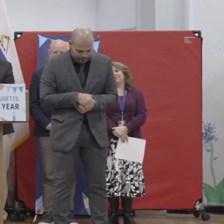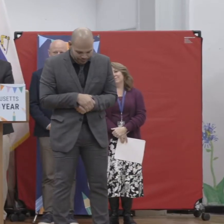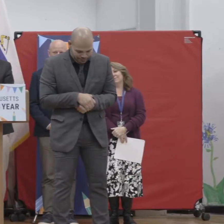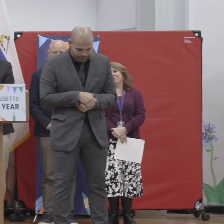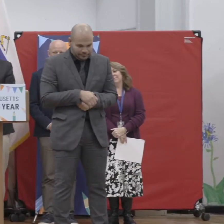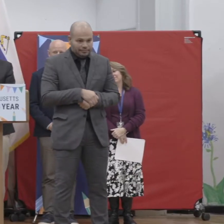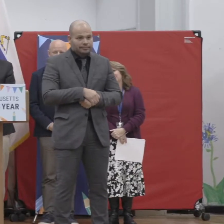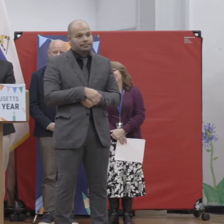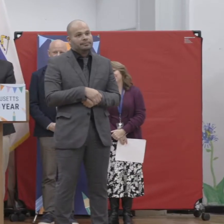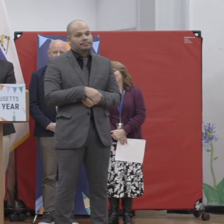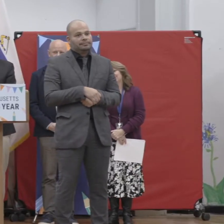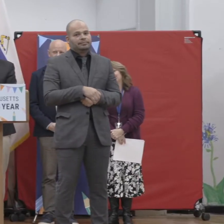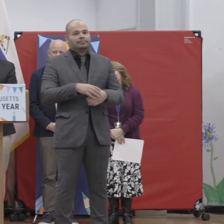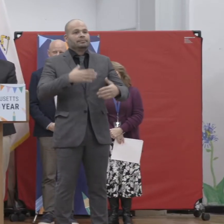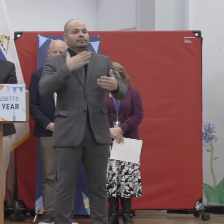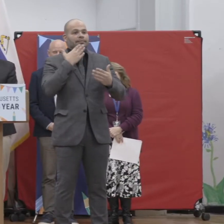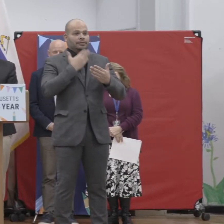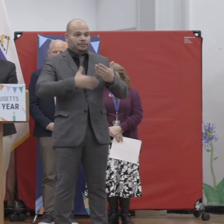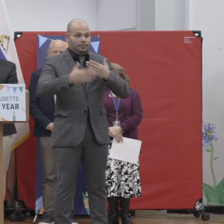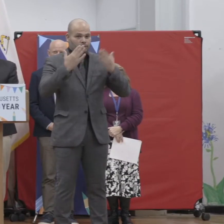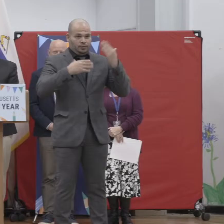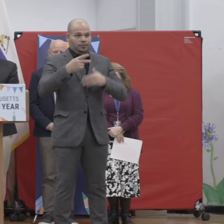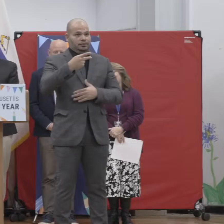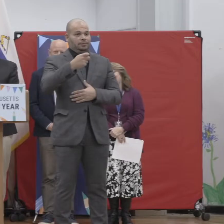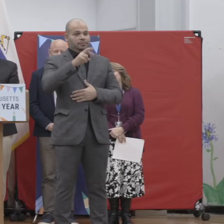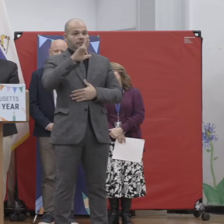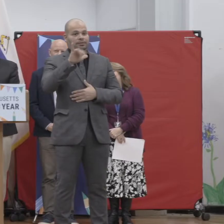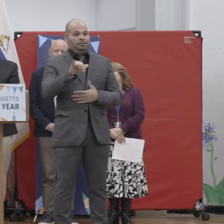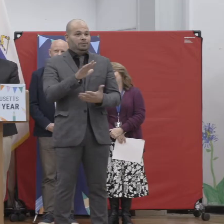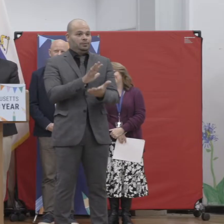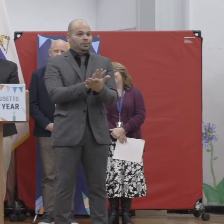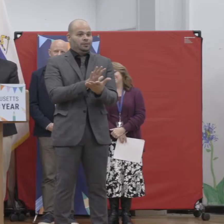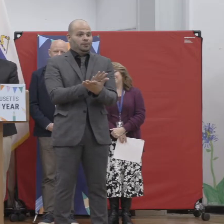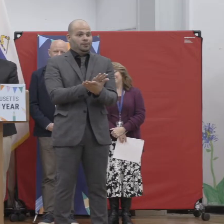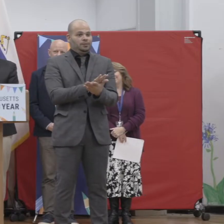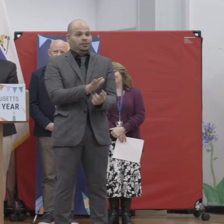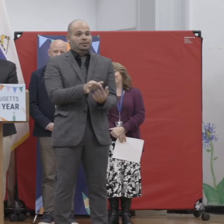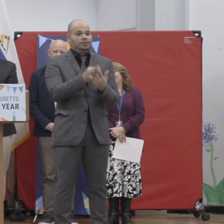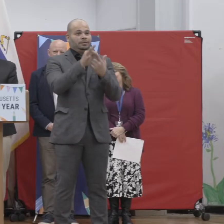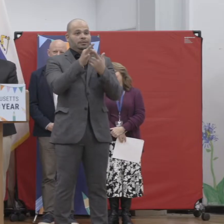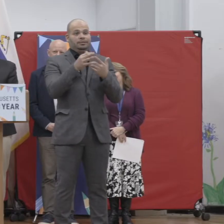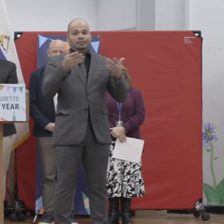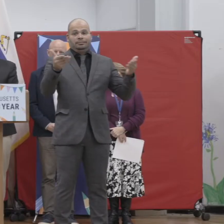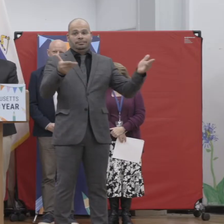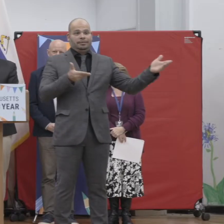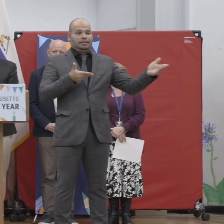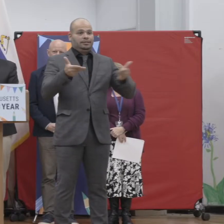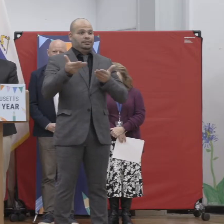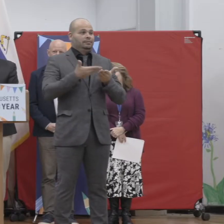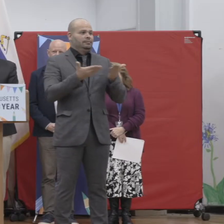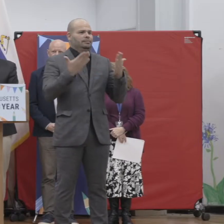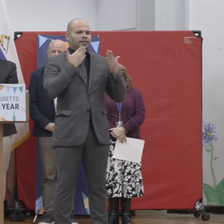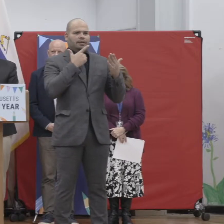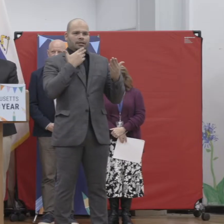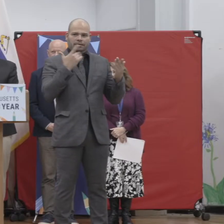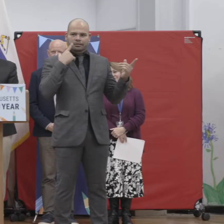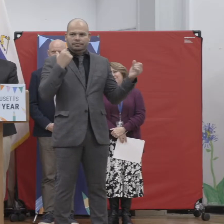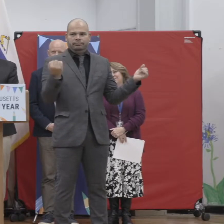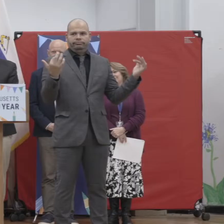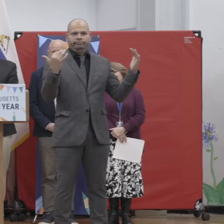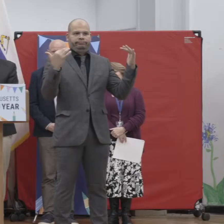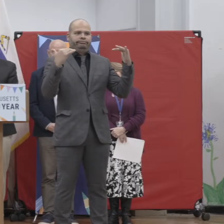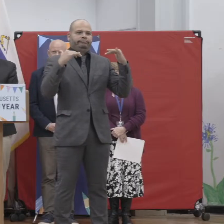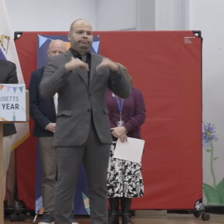Good morning, Perry School and distinguished guests. Thank you for coming today. Thank you, Commissioner Johnston